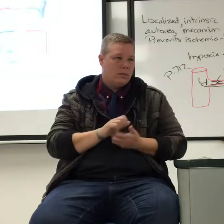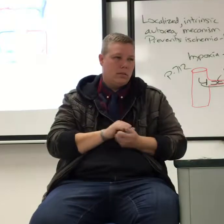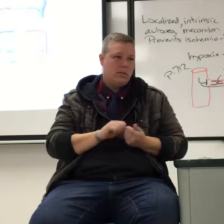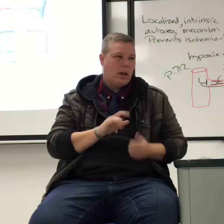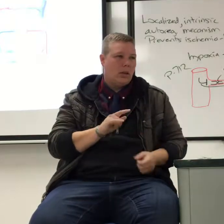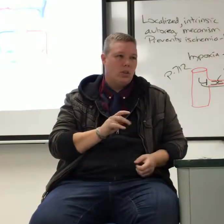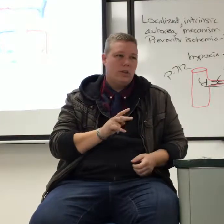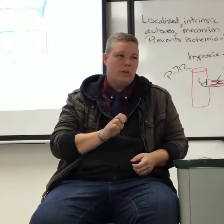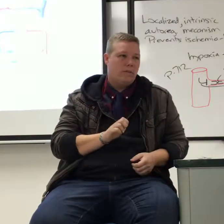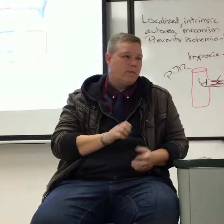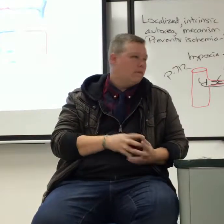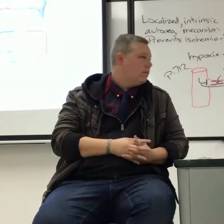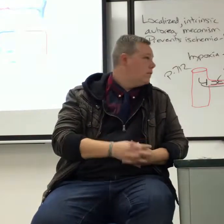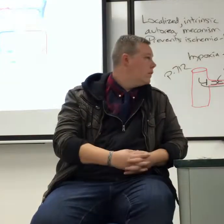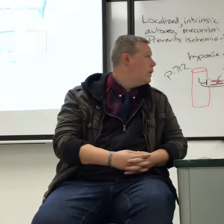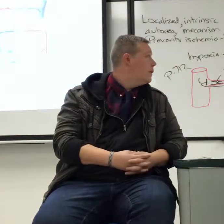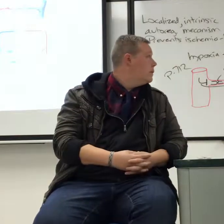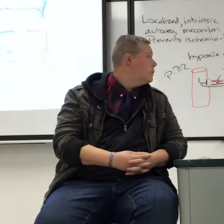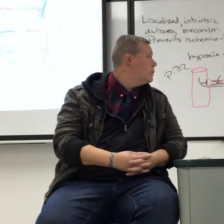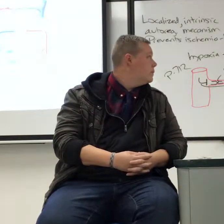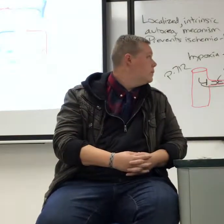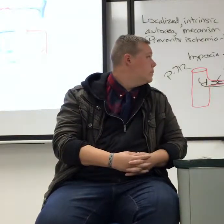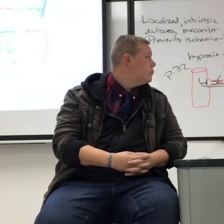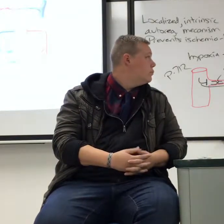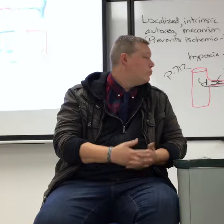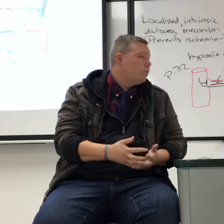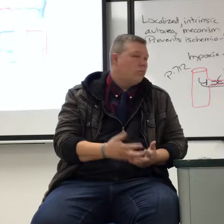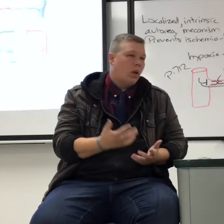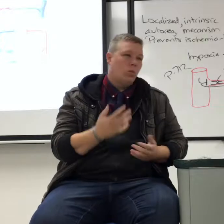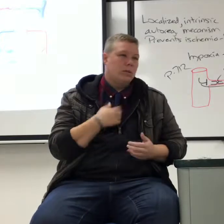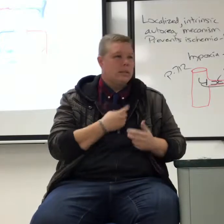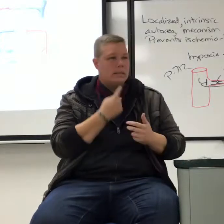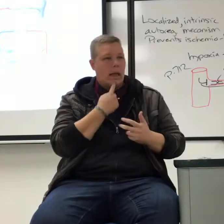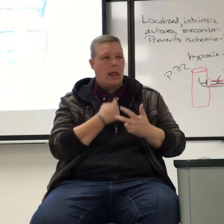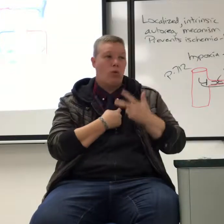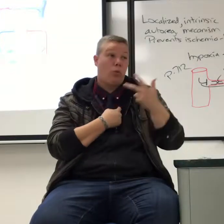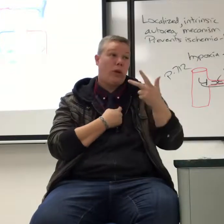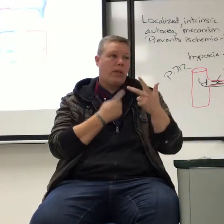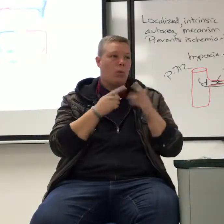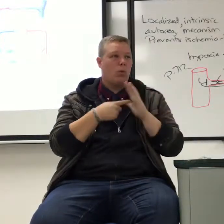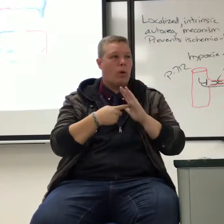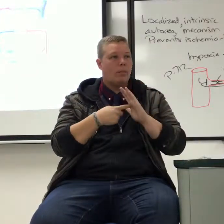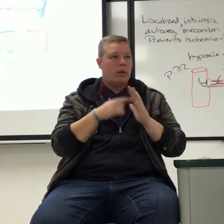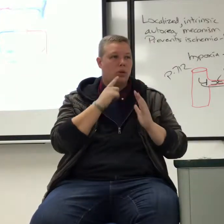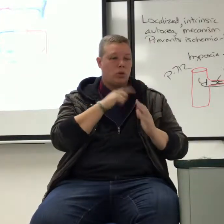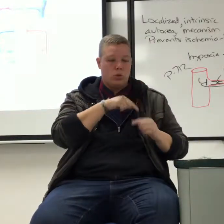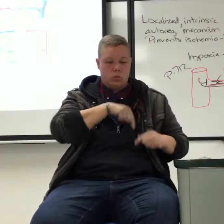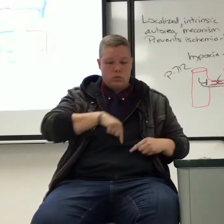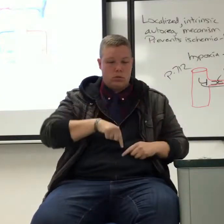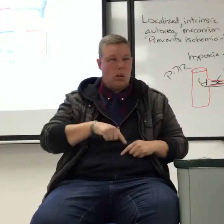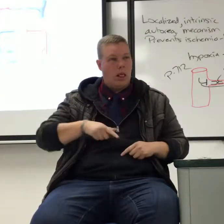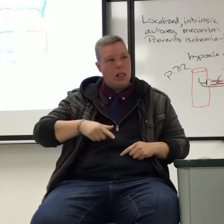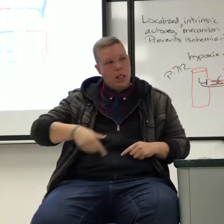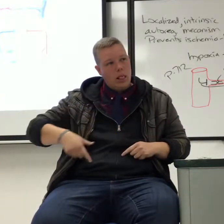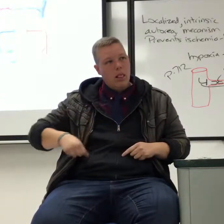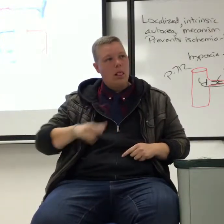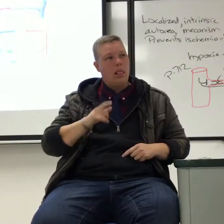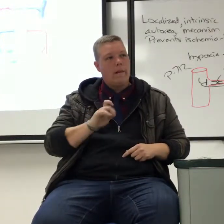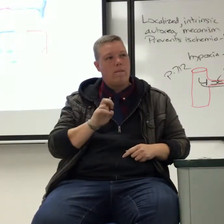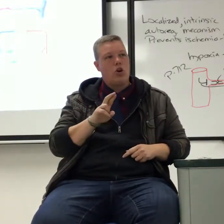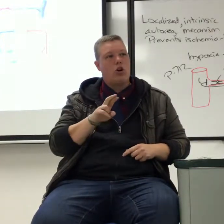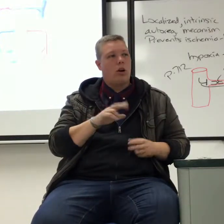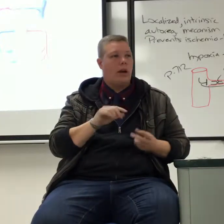blood vessels representing arterioles supplying blood to GI tract and liver.